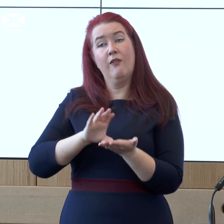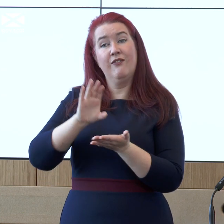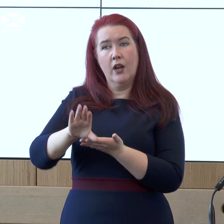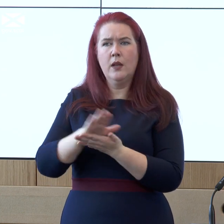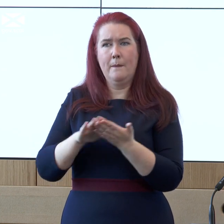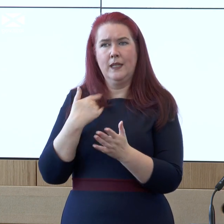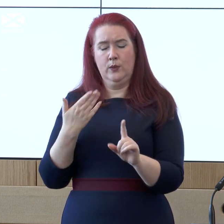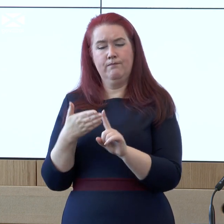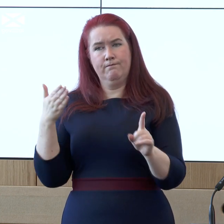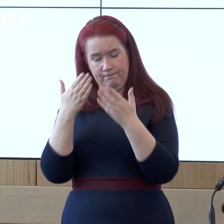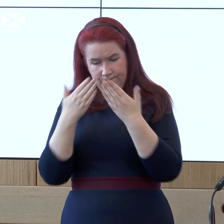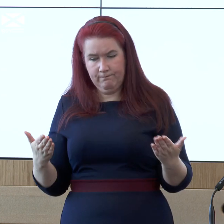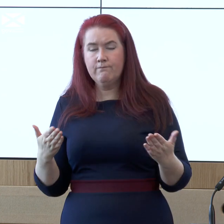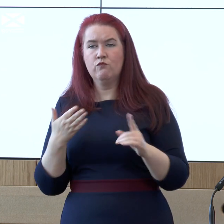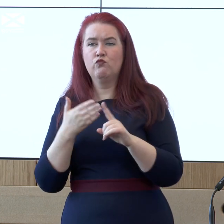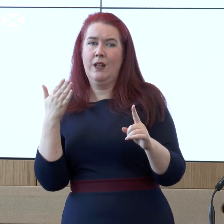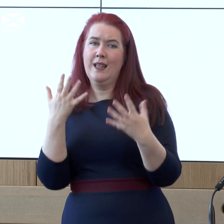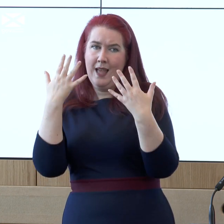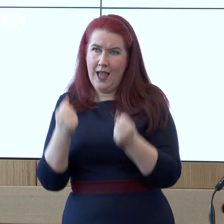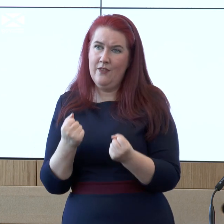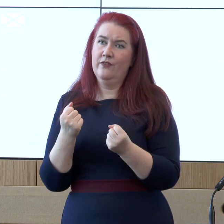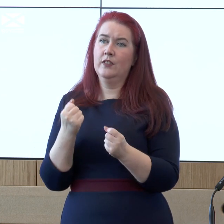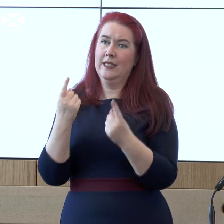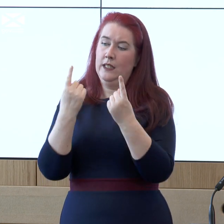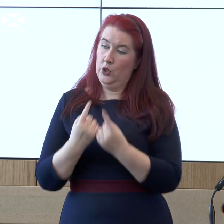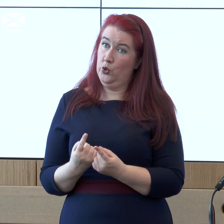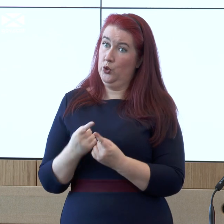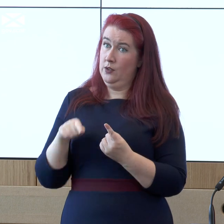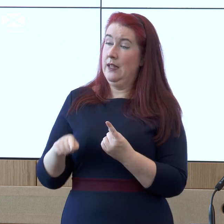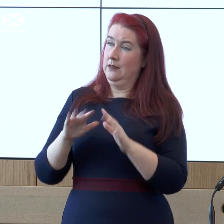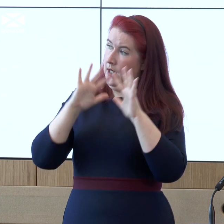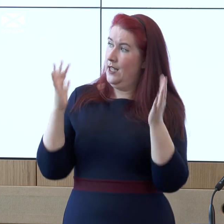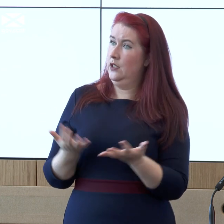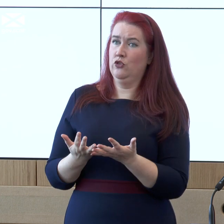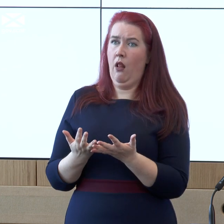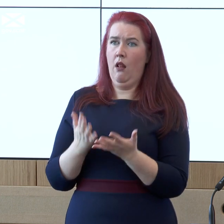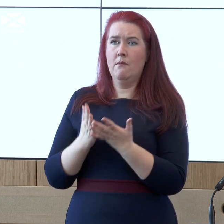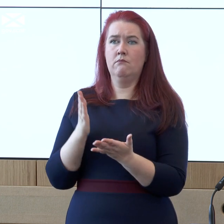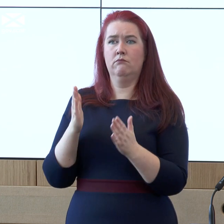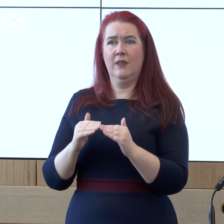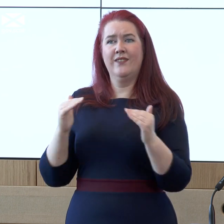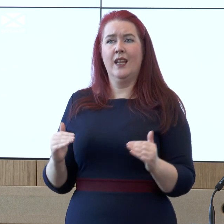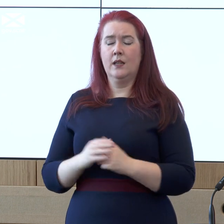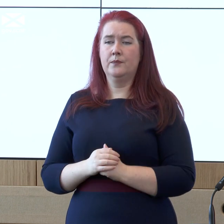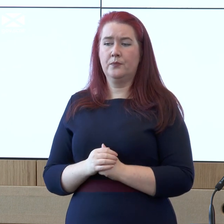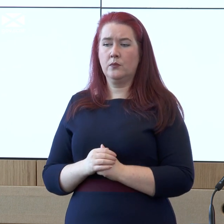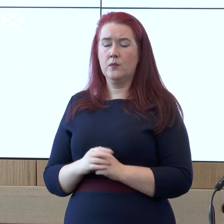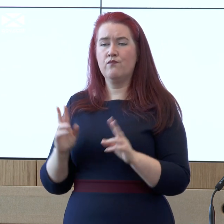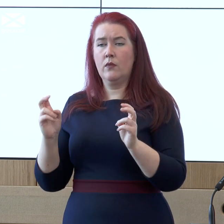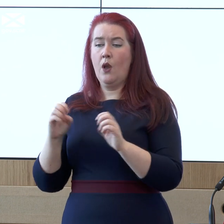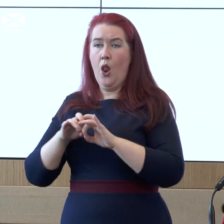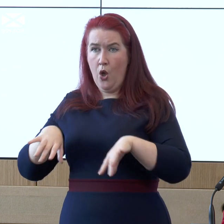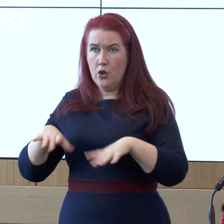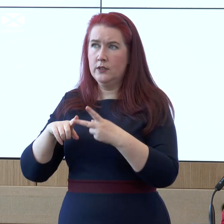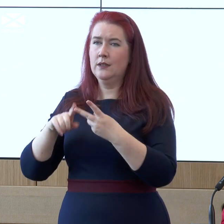acknowledging head-on these fundamental issues of international fairness. Loss and damage is being discussed in the